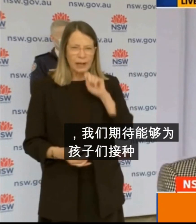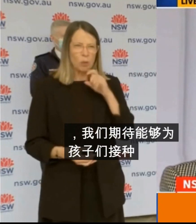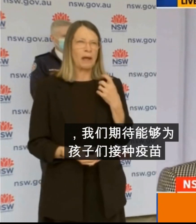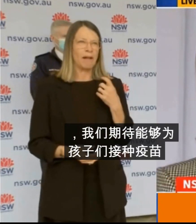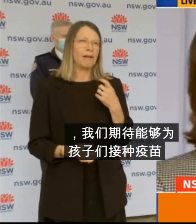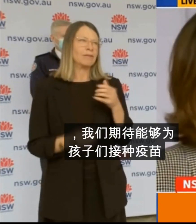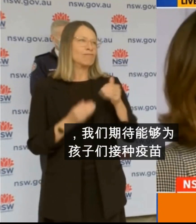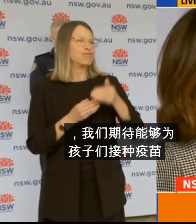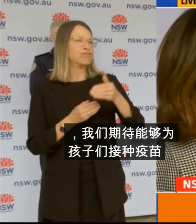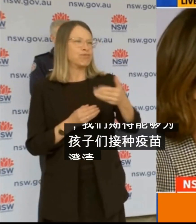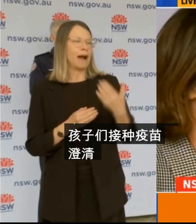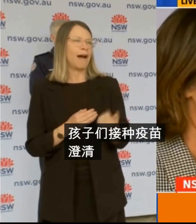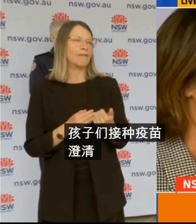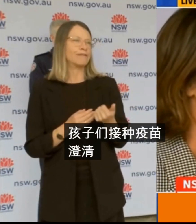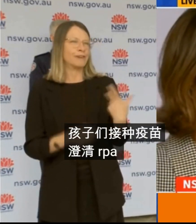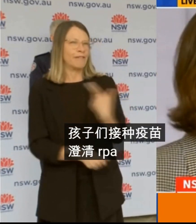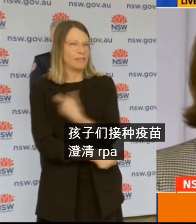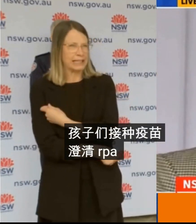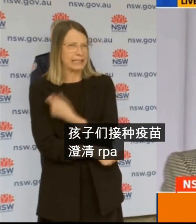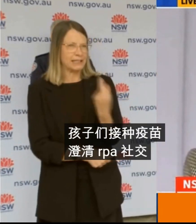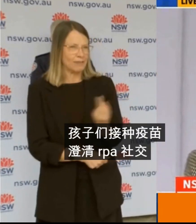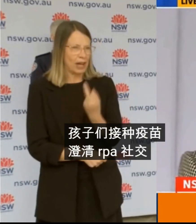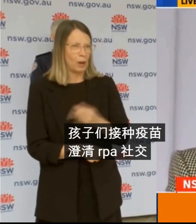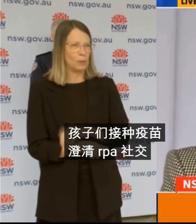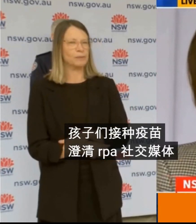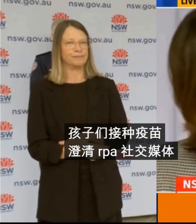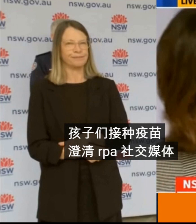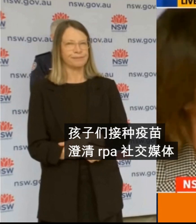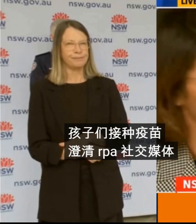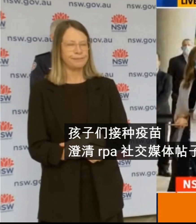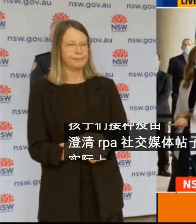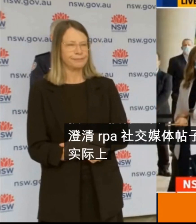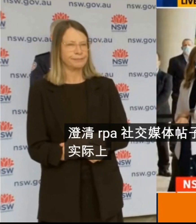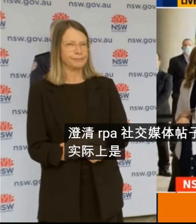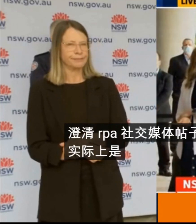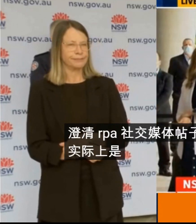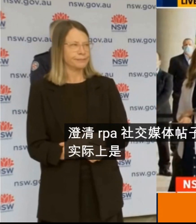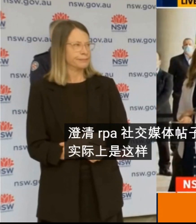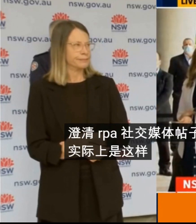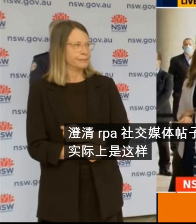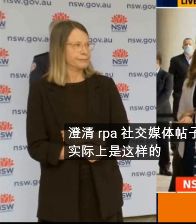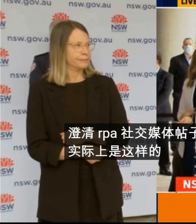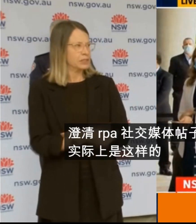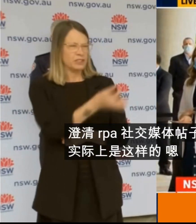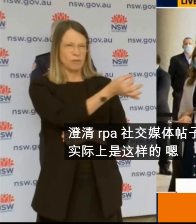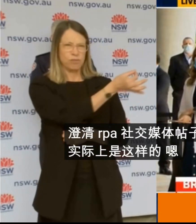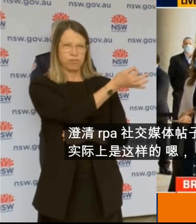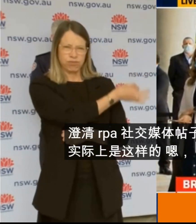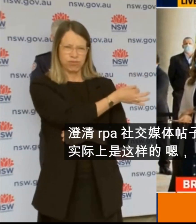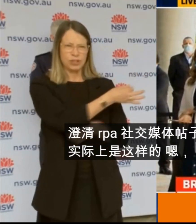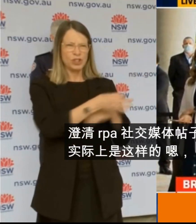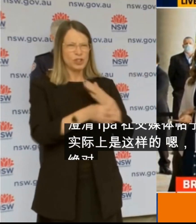vaccinate the children. Can I just clarify that RPA social media post? Was that in fact the case, that there